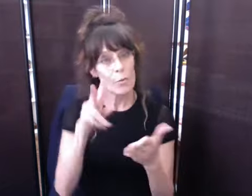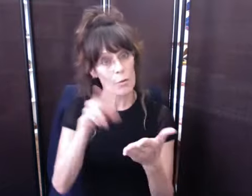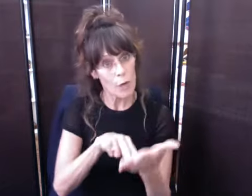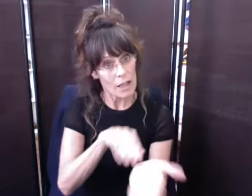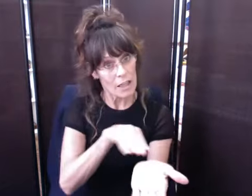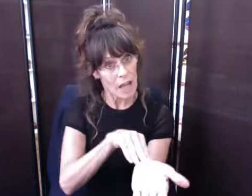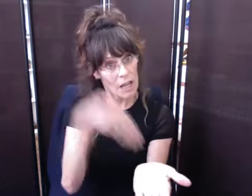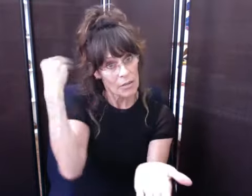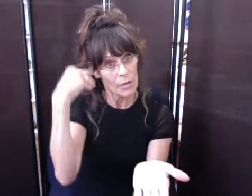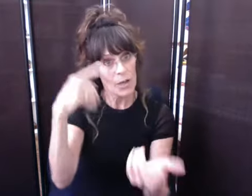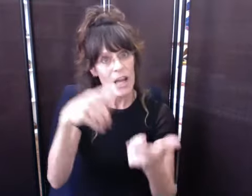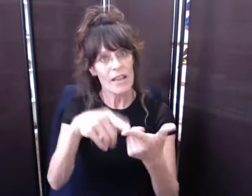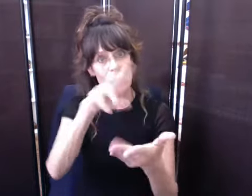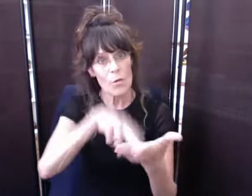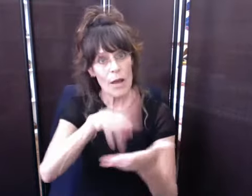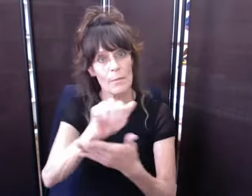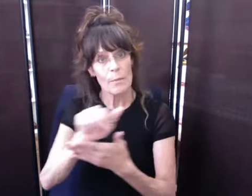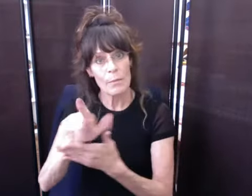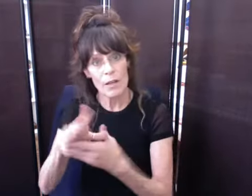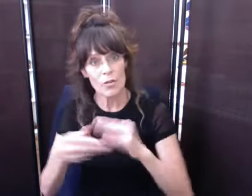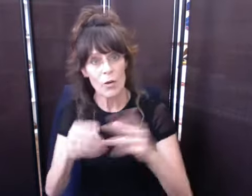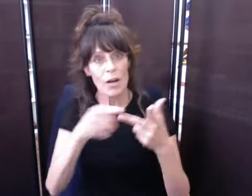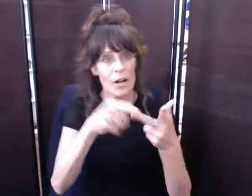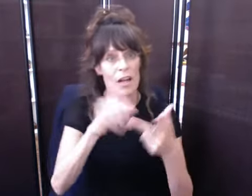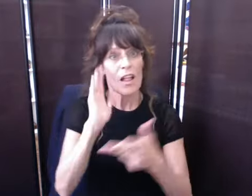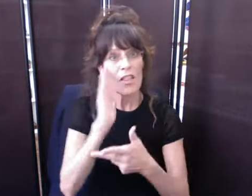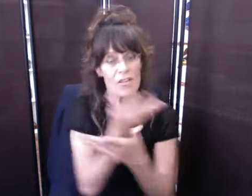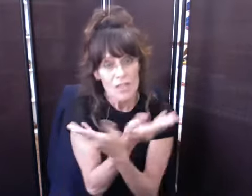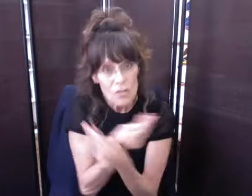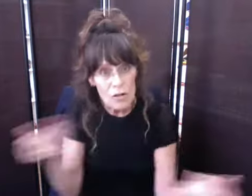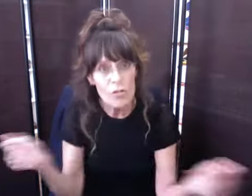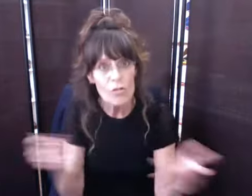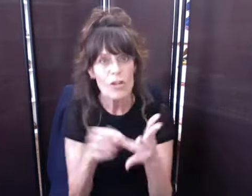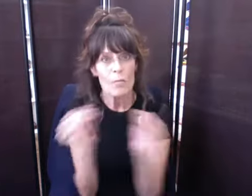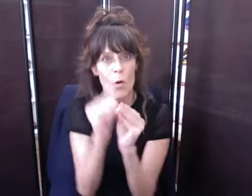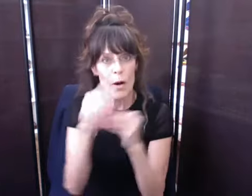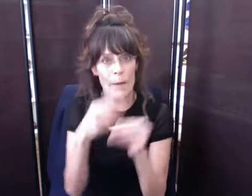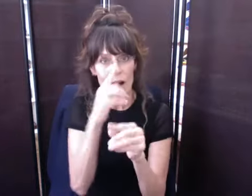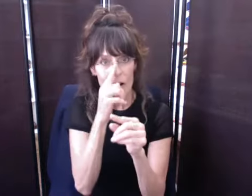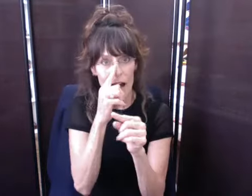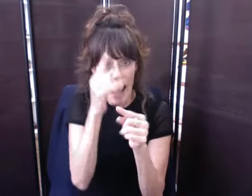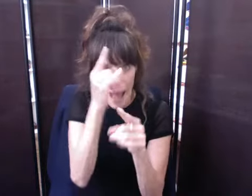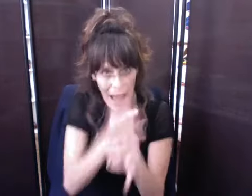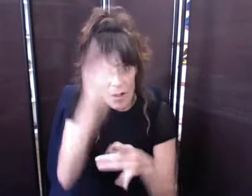Bill's story. And we went through There Is a Solution. And we went through more about alcohols. And we got to this thing called We Agnostics. And that chapter helped me a